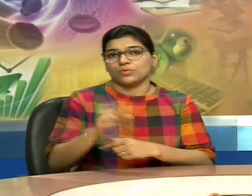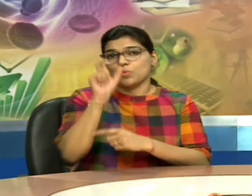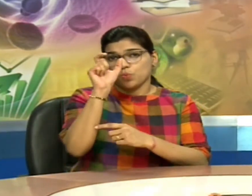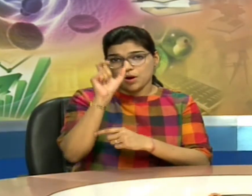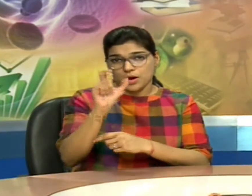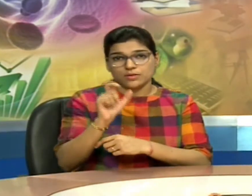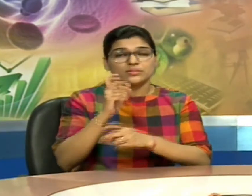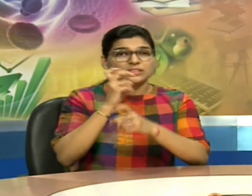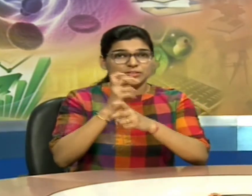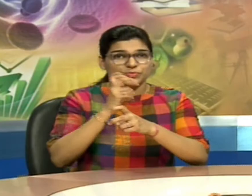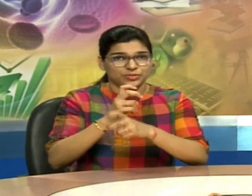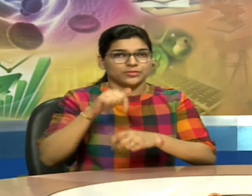Now we will